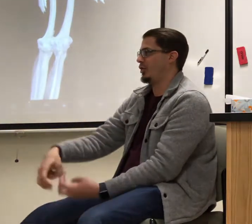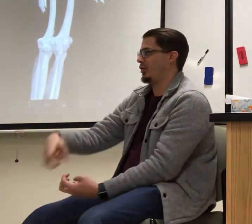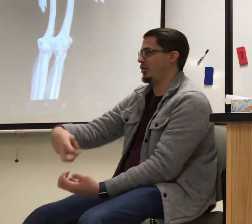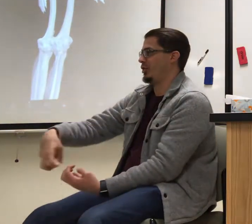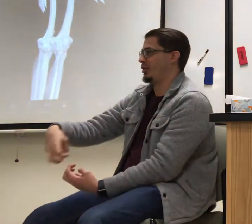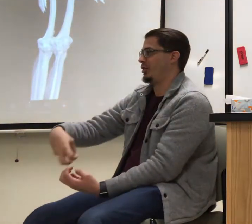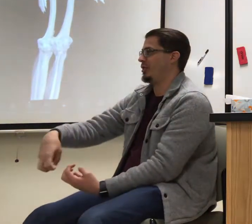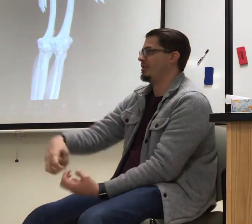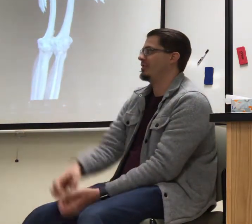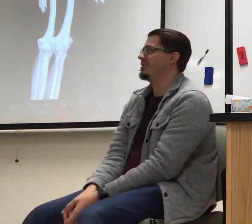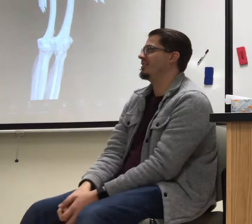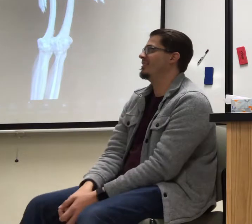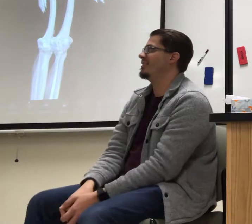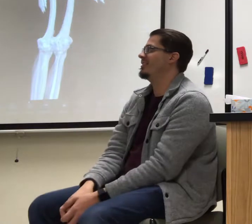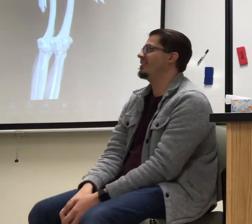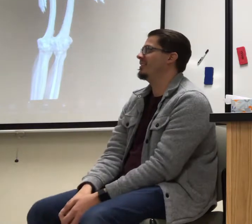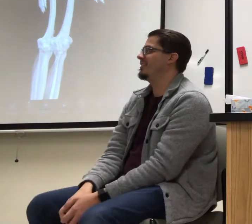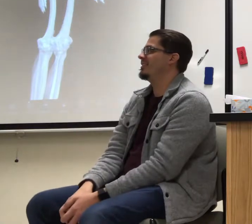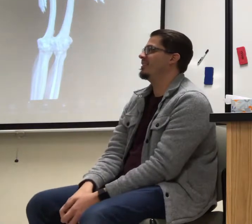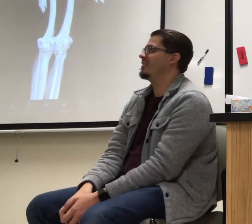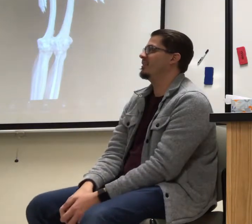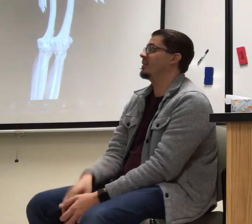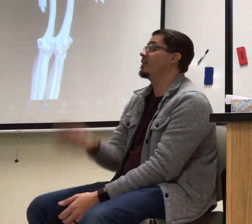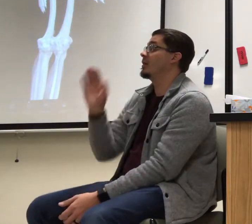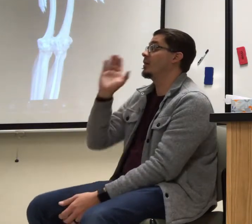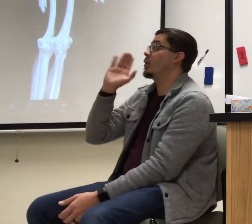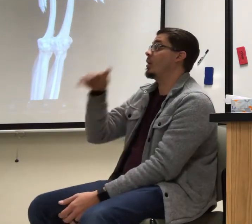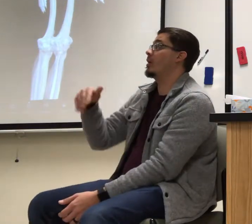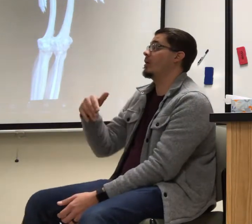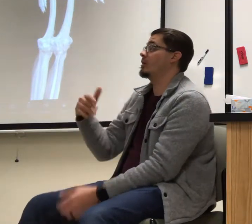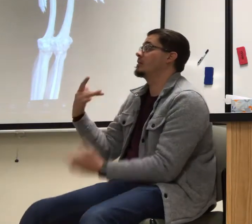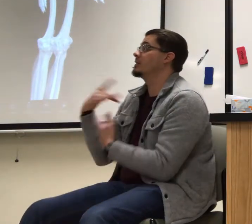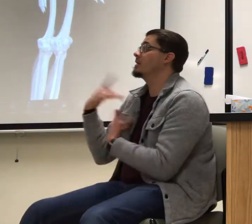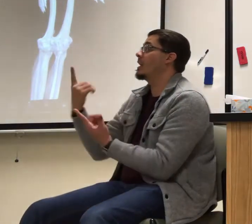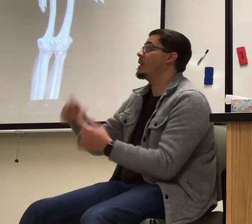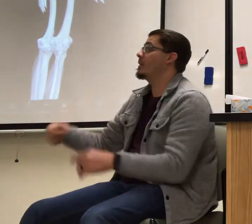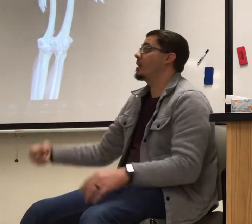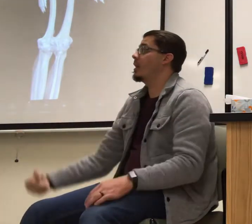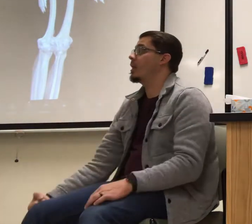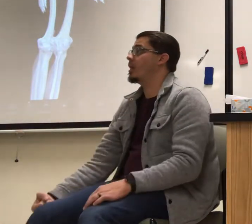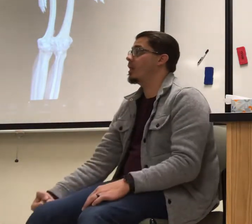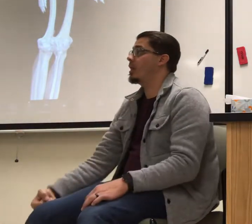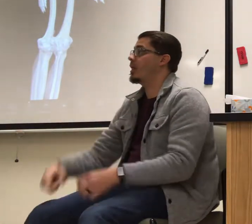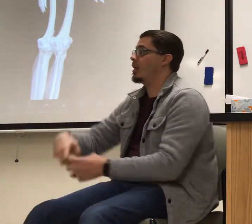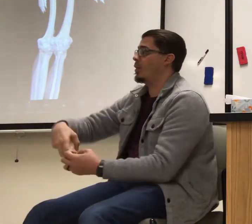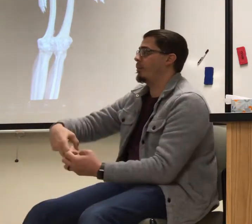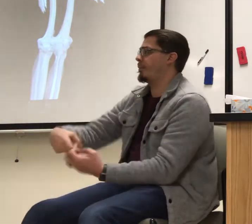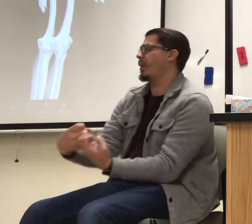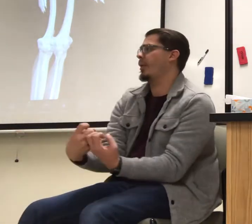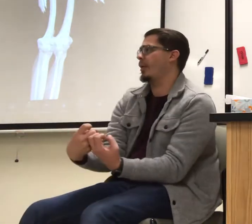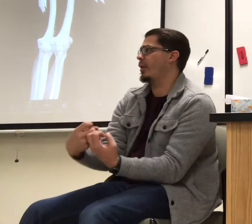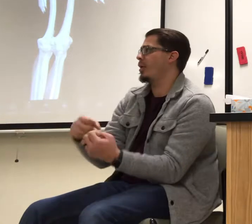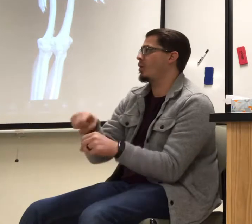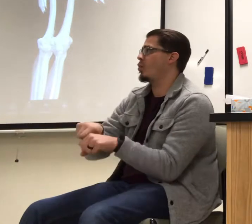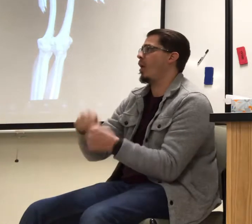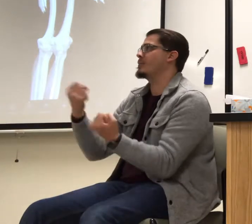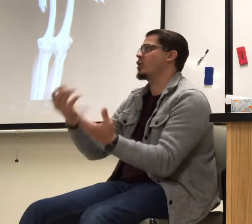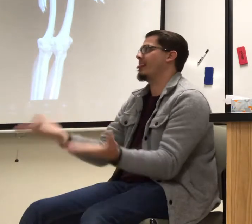Terrible triad, common cause, receive a lateral blow to the knee buckles in and structures rupture.